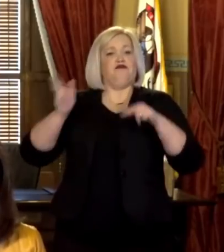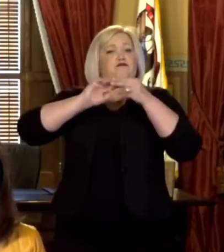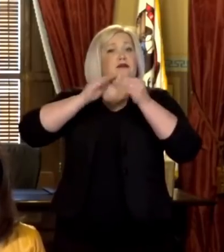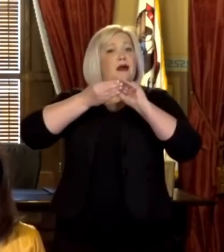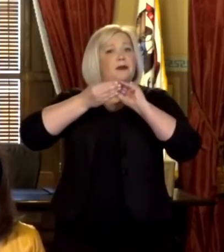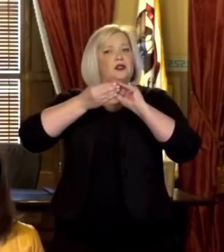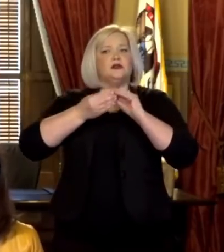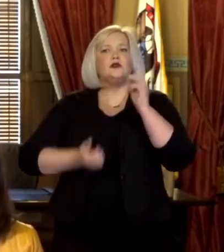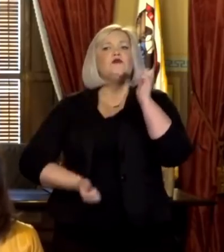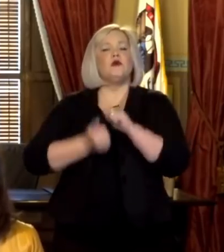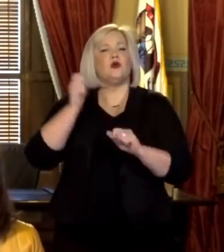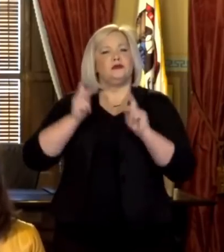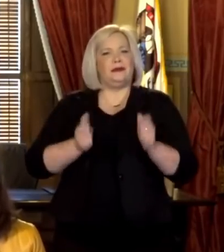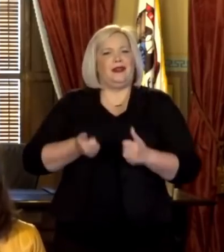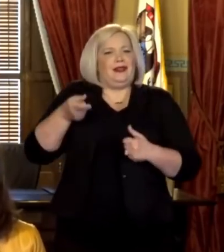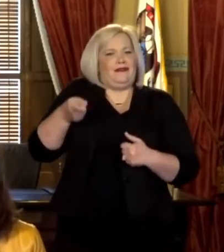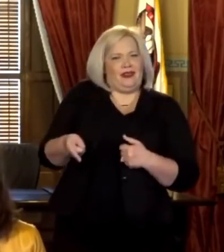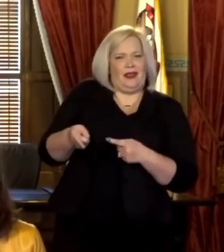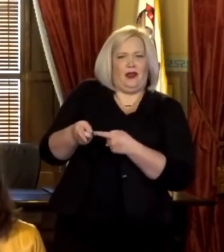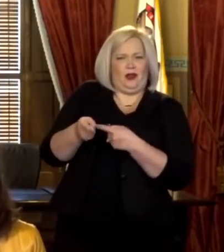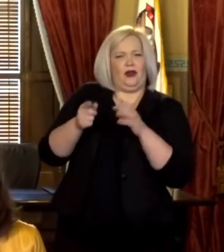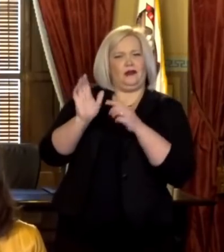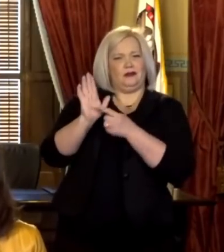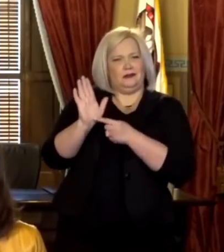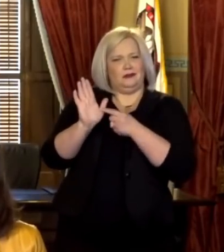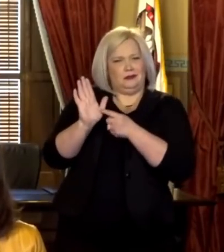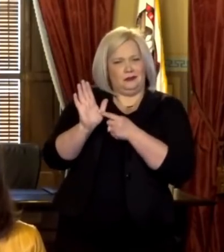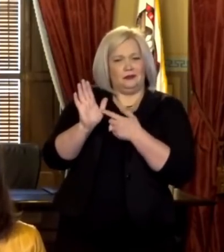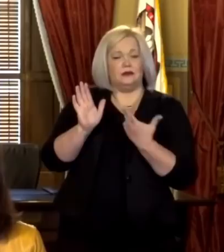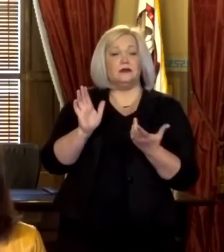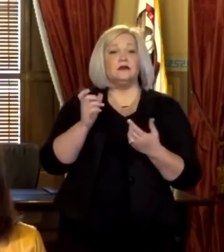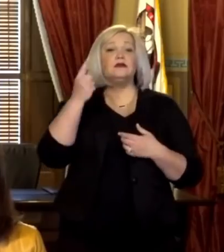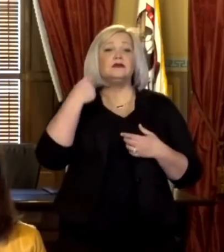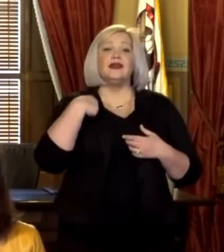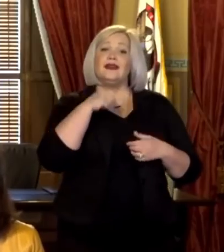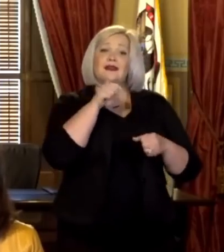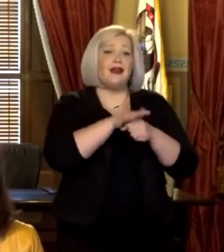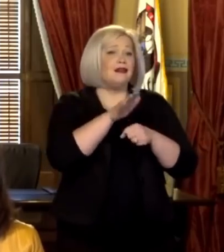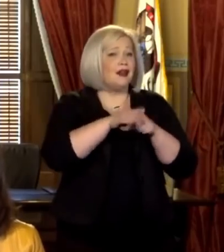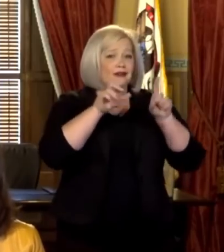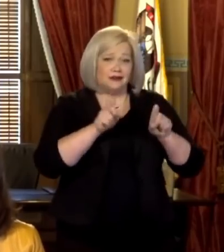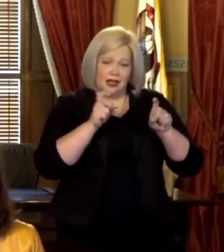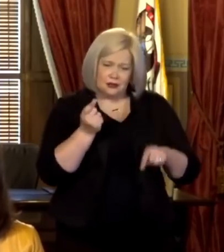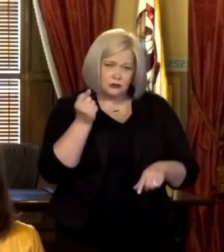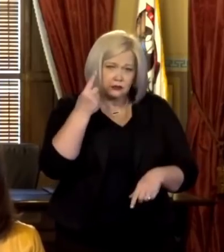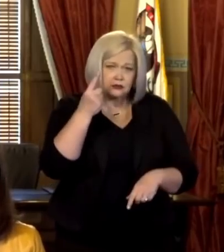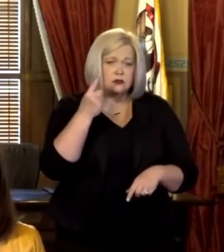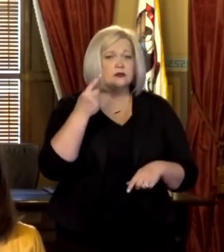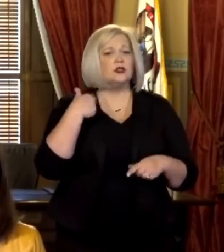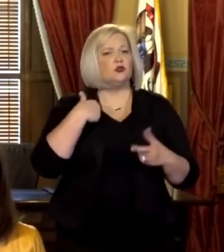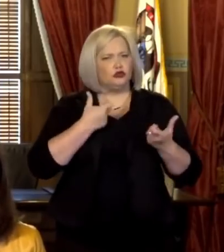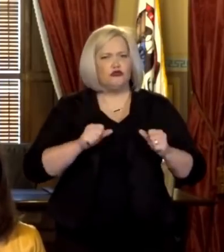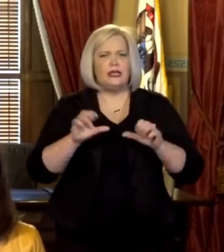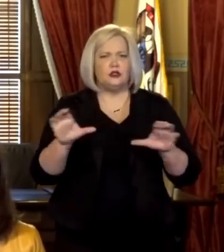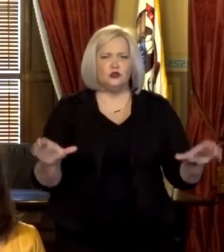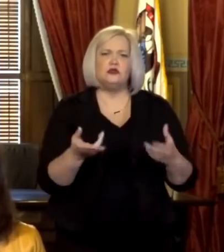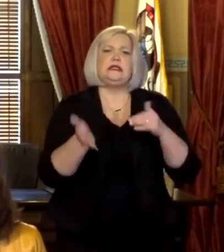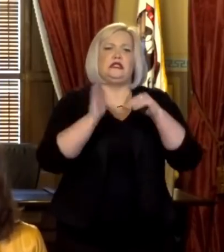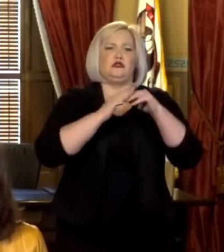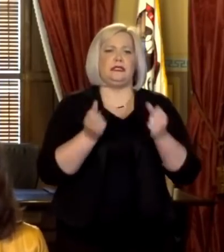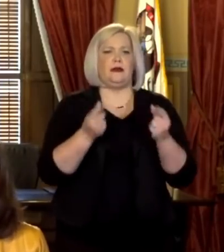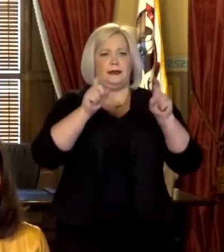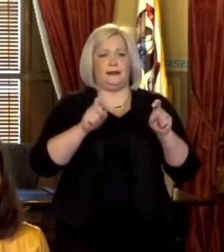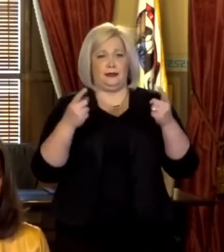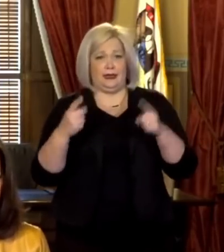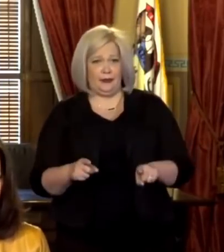populated density. While we still don't have enough tests, we will continue and have continued to do more testing. Even